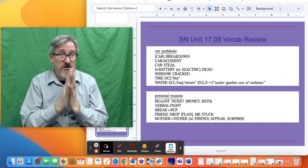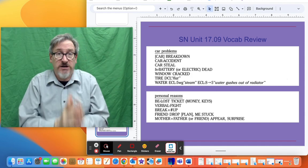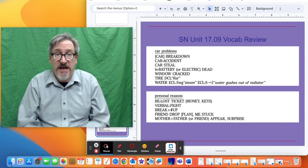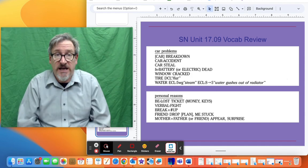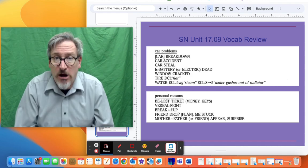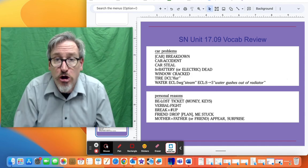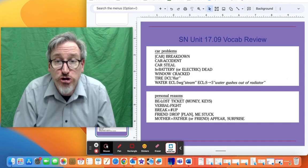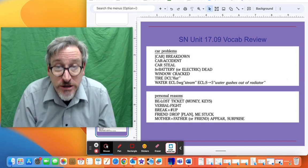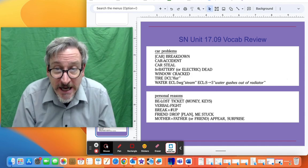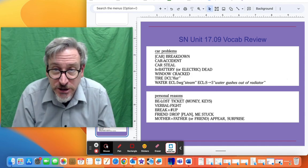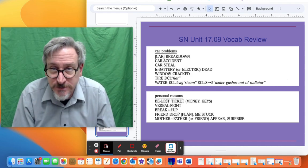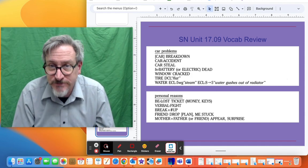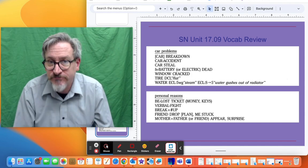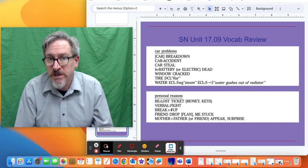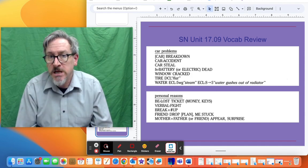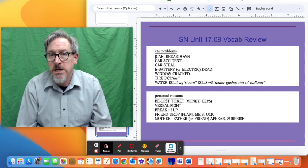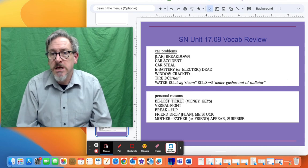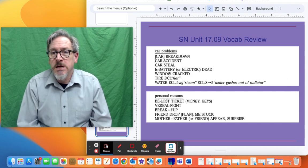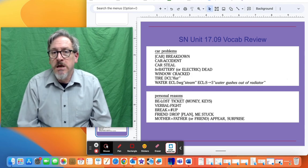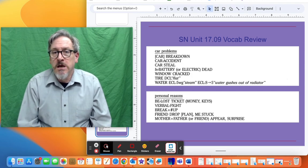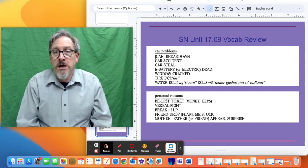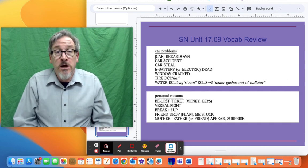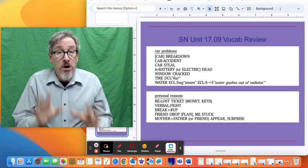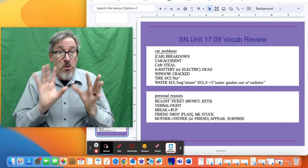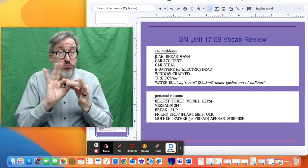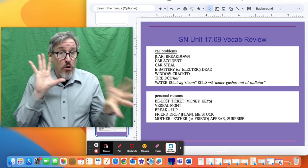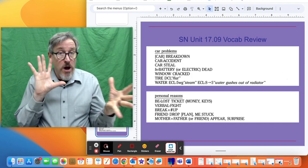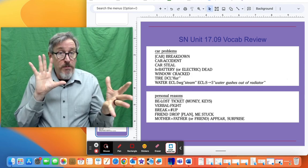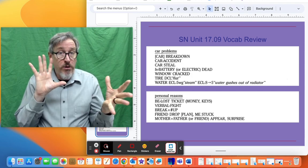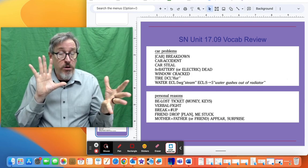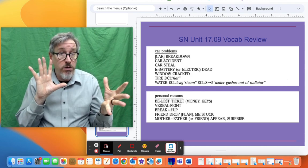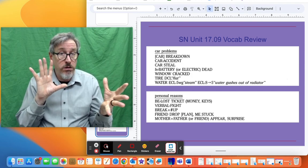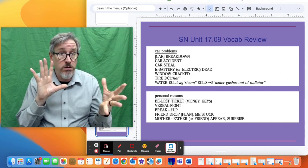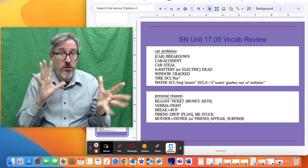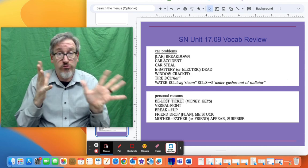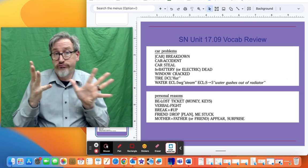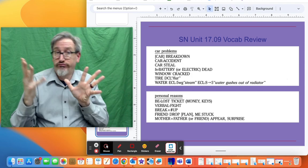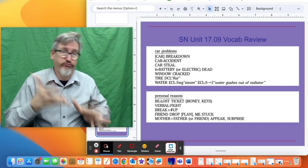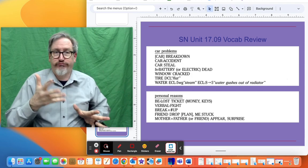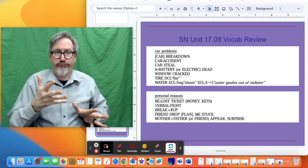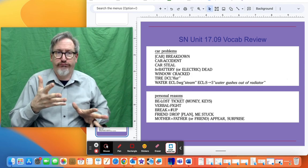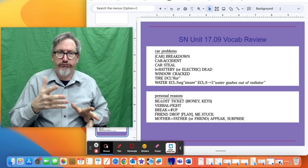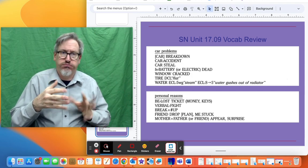physical altercation. Broke up,